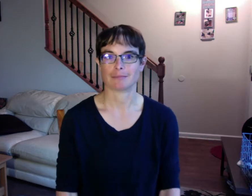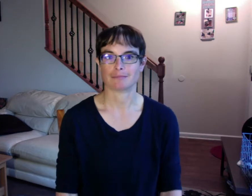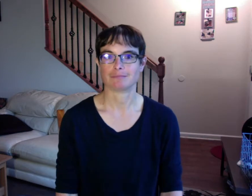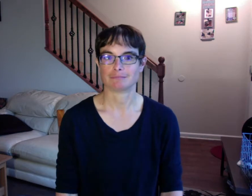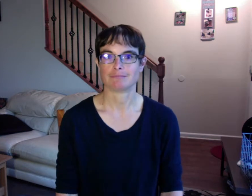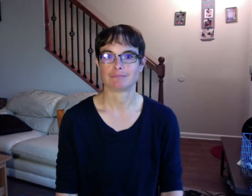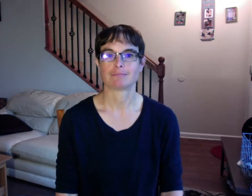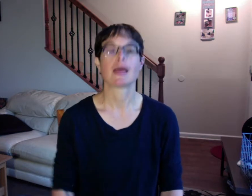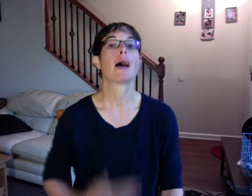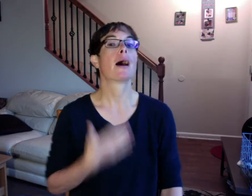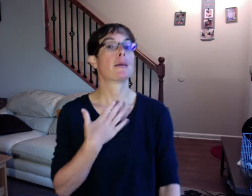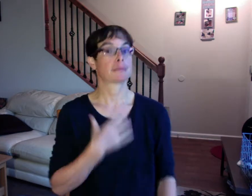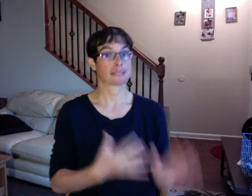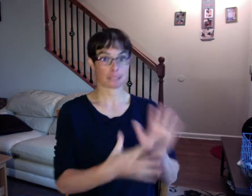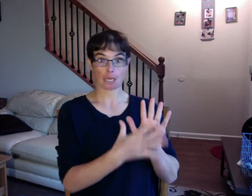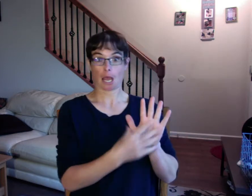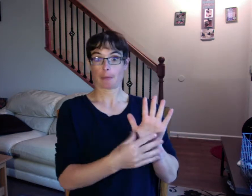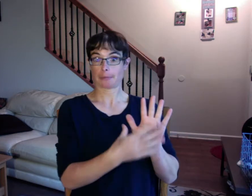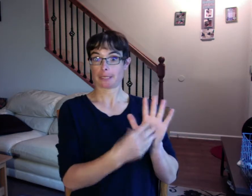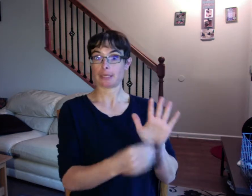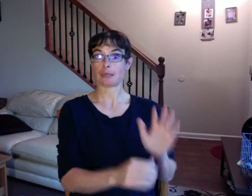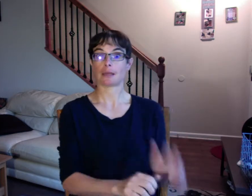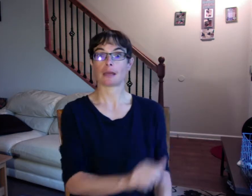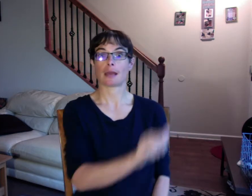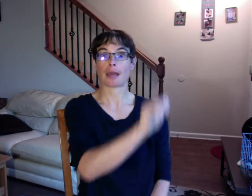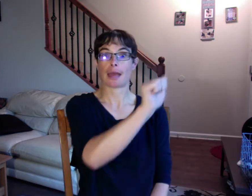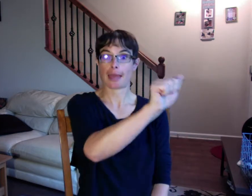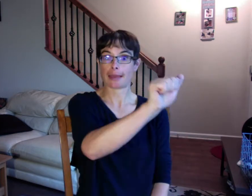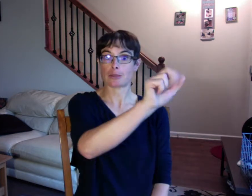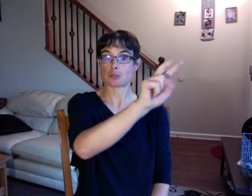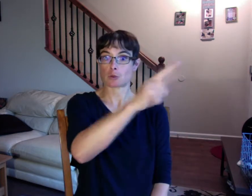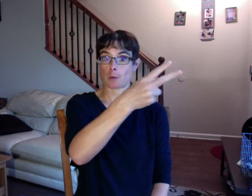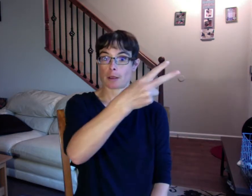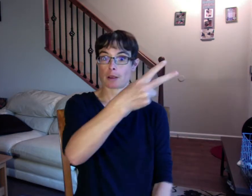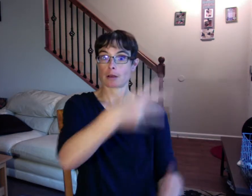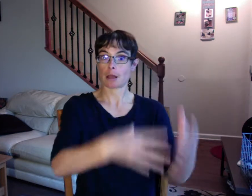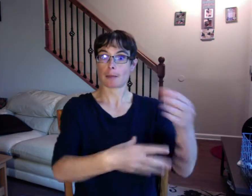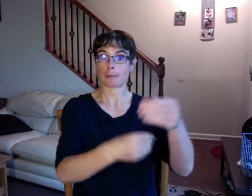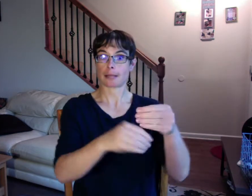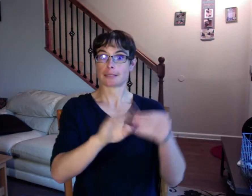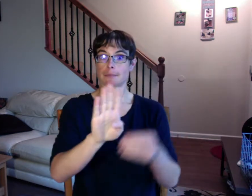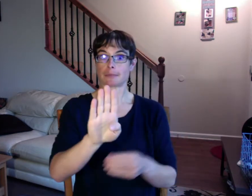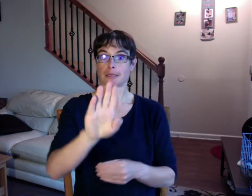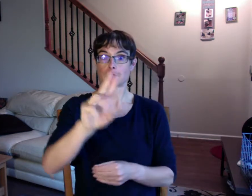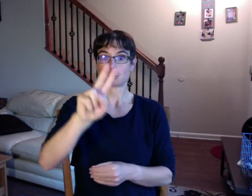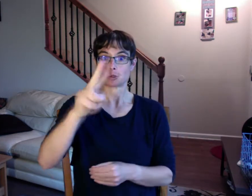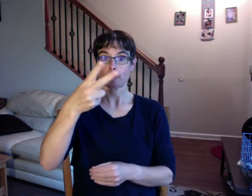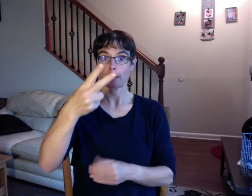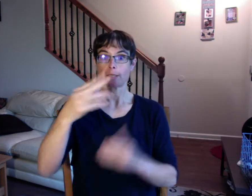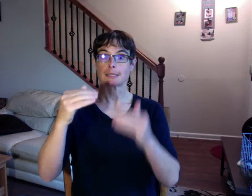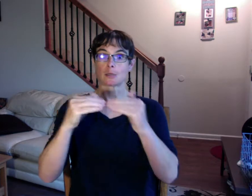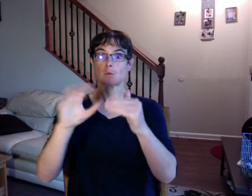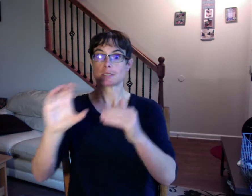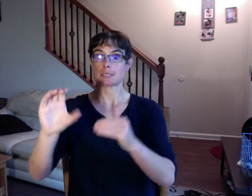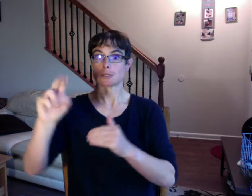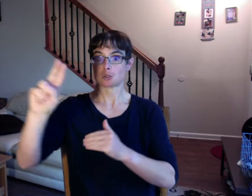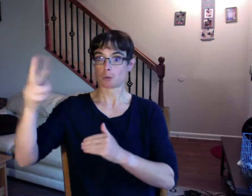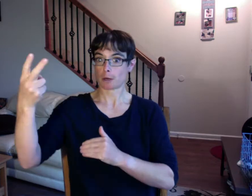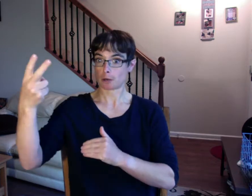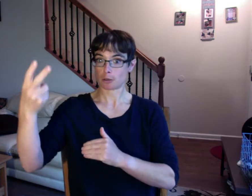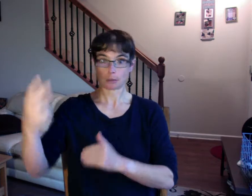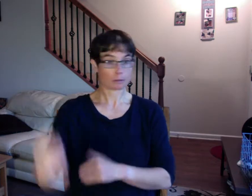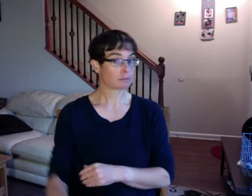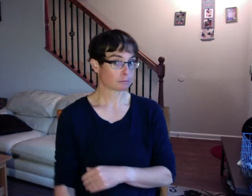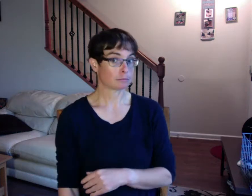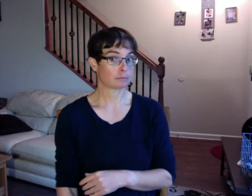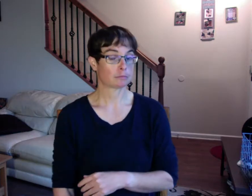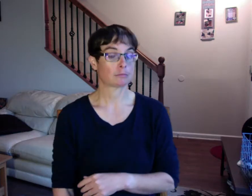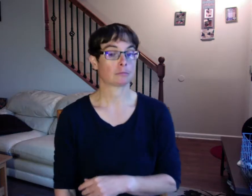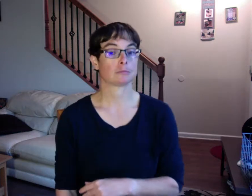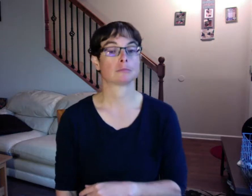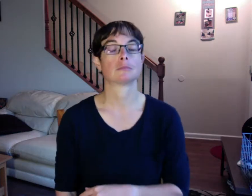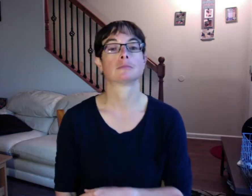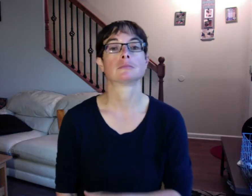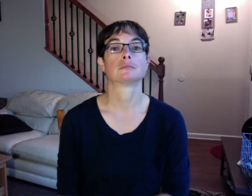this down, as a squared plus b squared equals c squared. And if you look at the legs